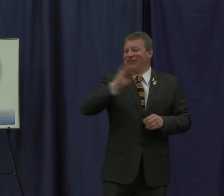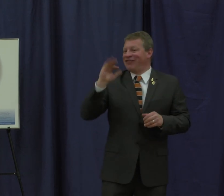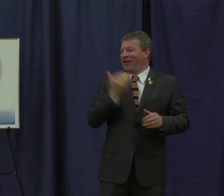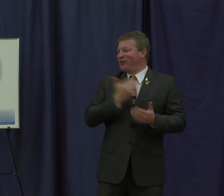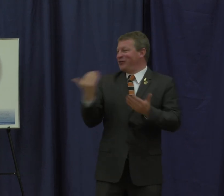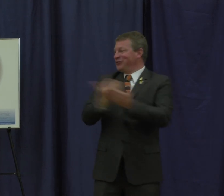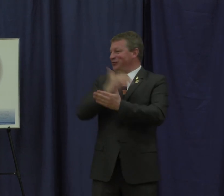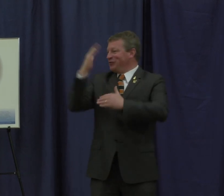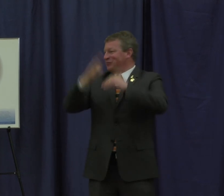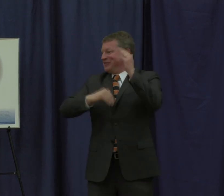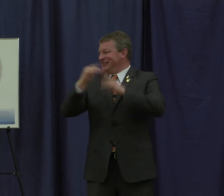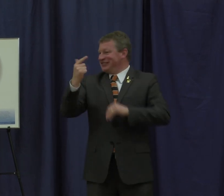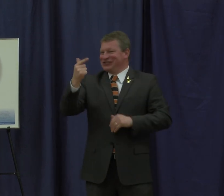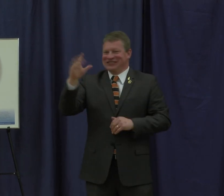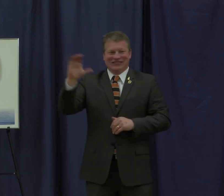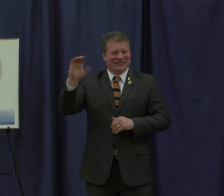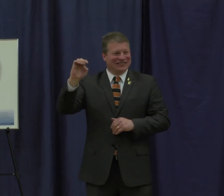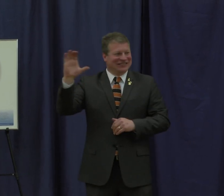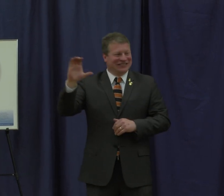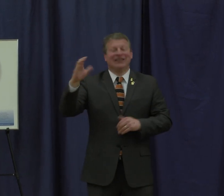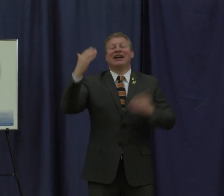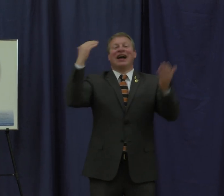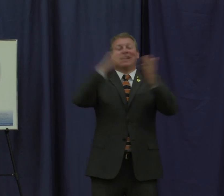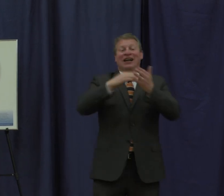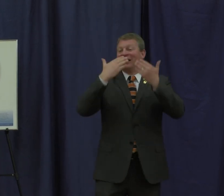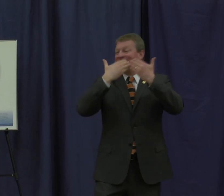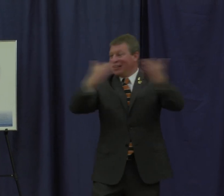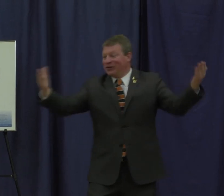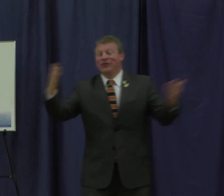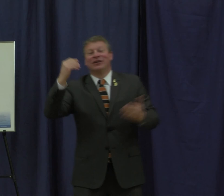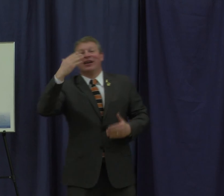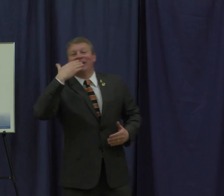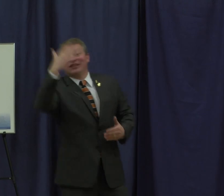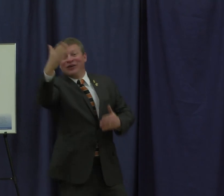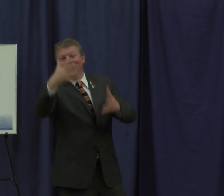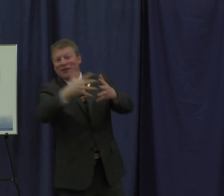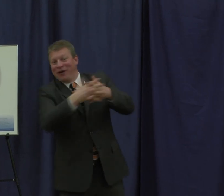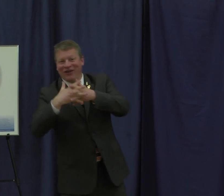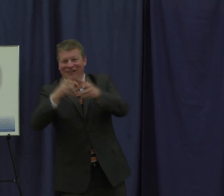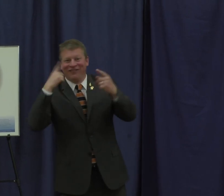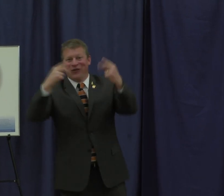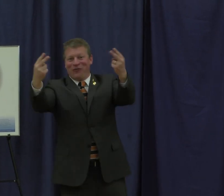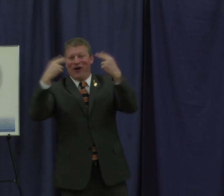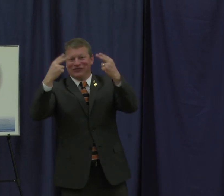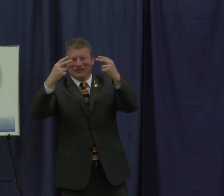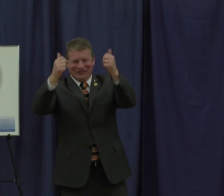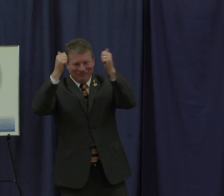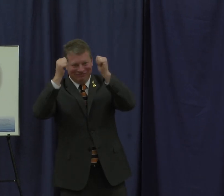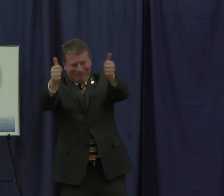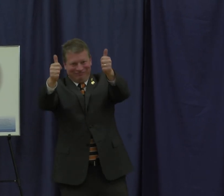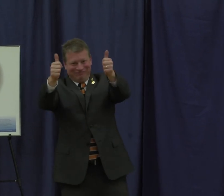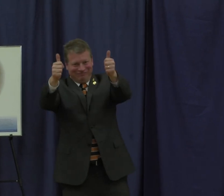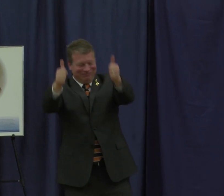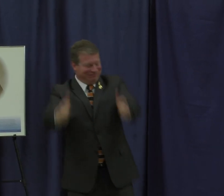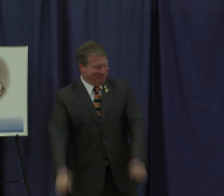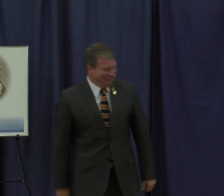in the cafeteria of our new building, the Gallaudet Clear Education Center. Thank you, and thank you, America, for watching.